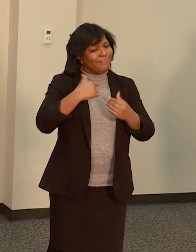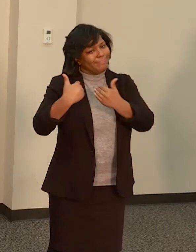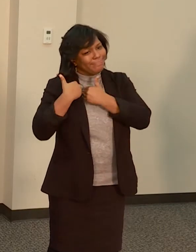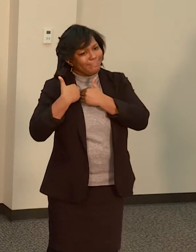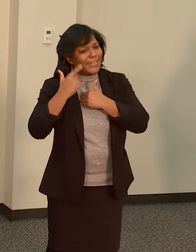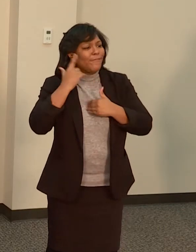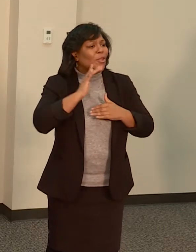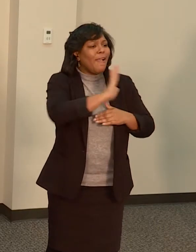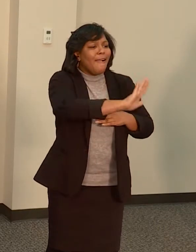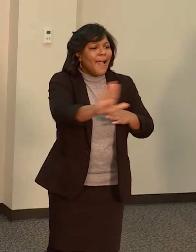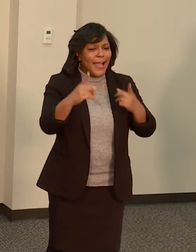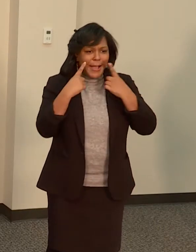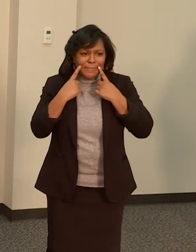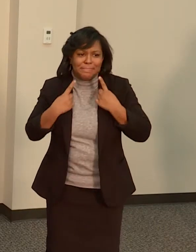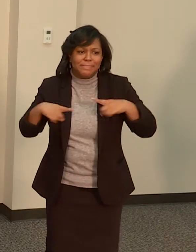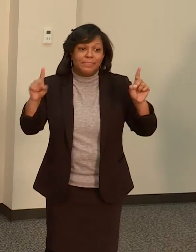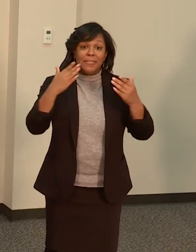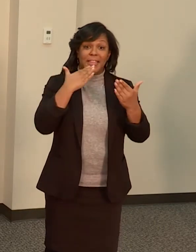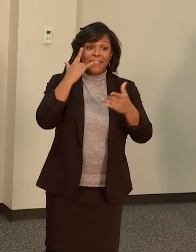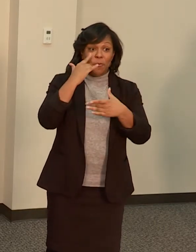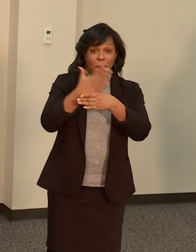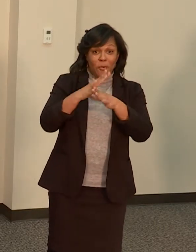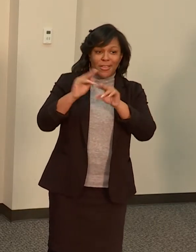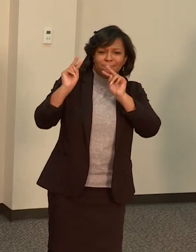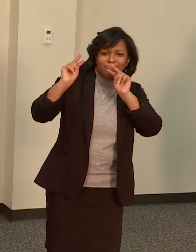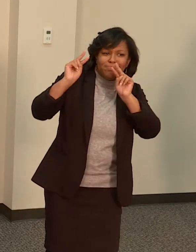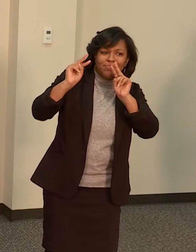Thank you for the partnership, and I look forward to the years to come.